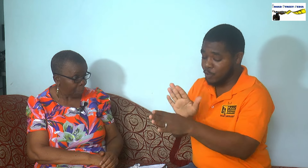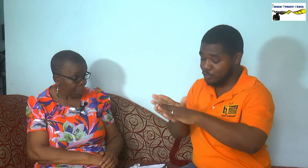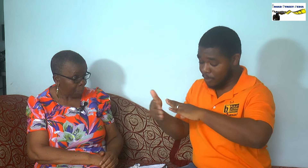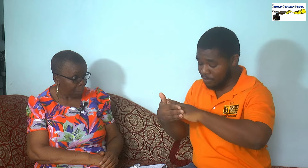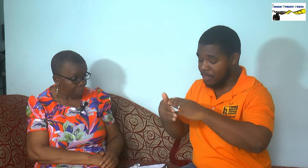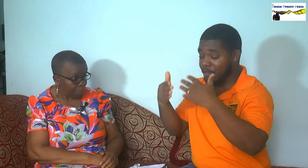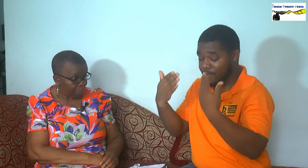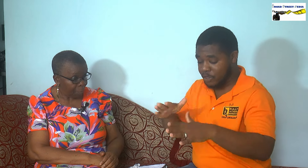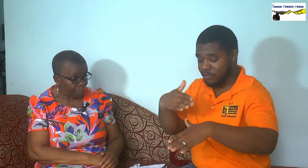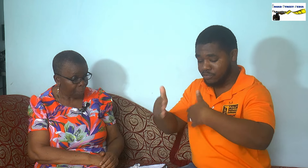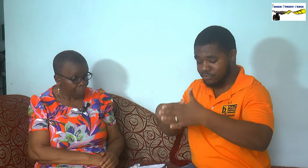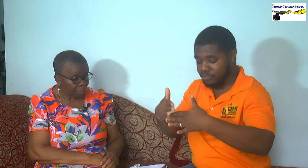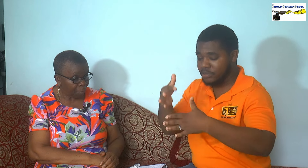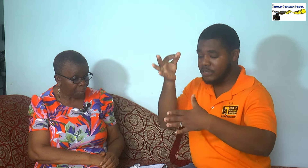So when you were at the deaf school in Jamaica,